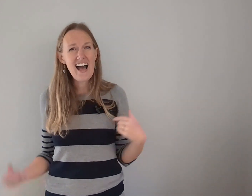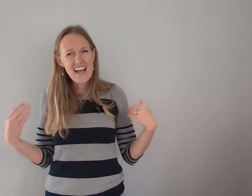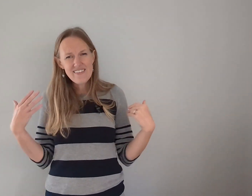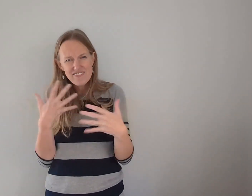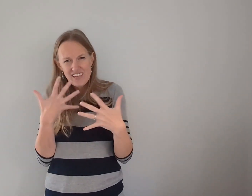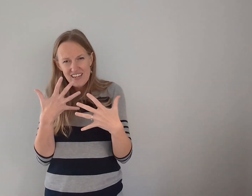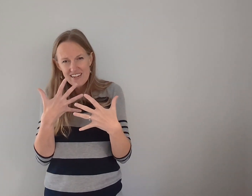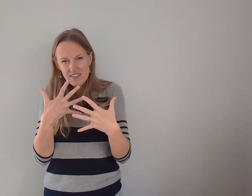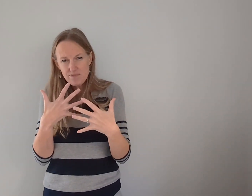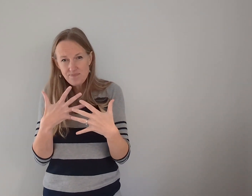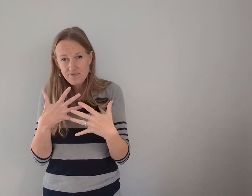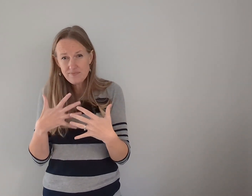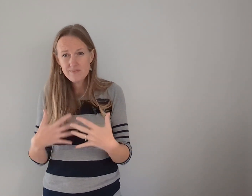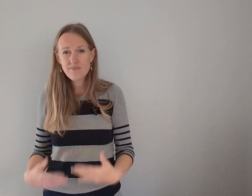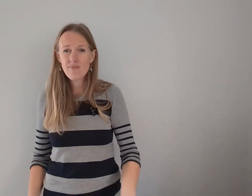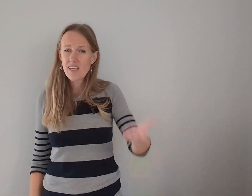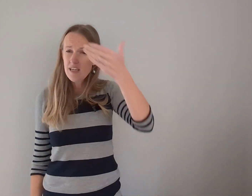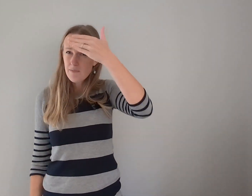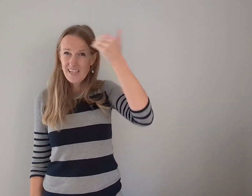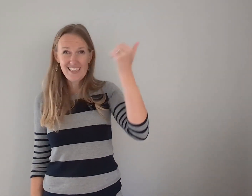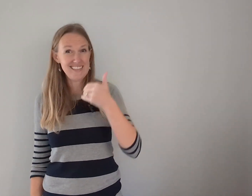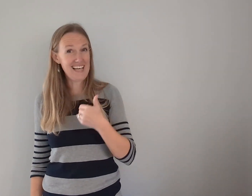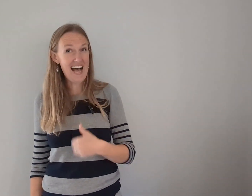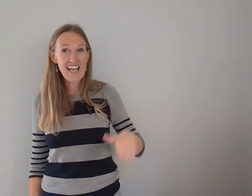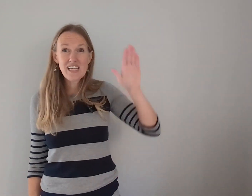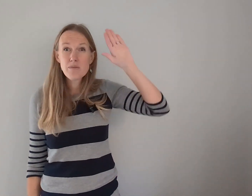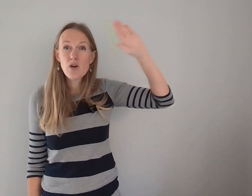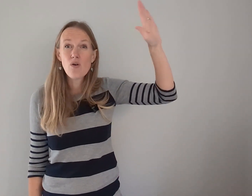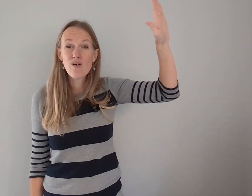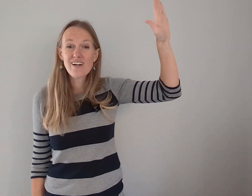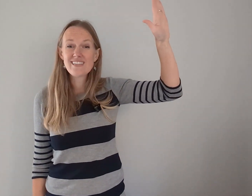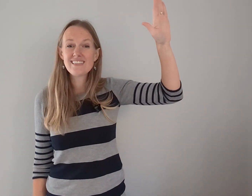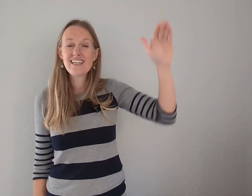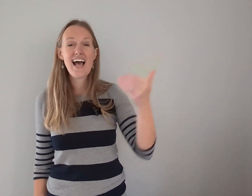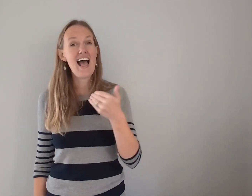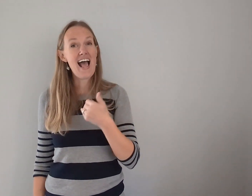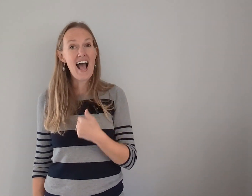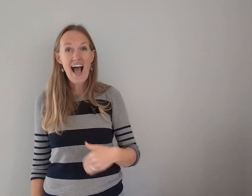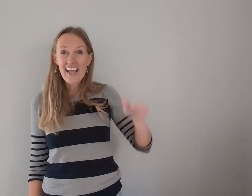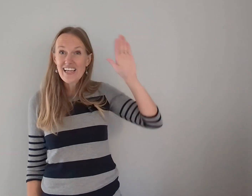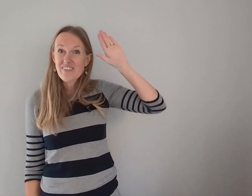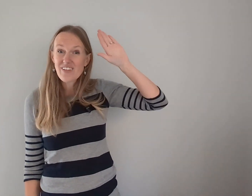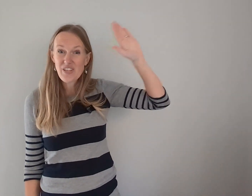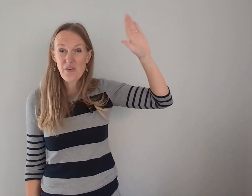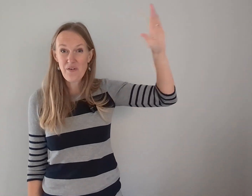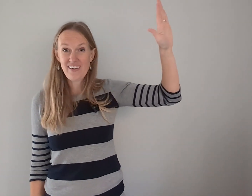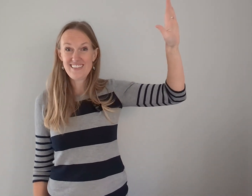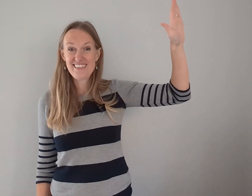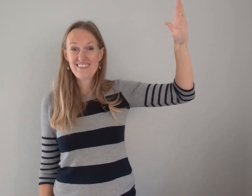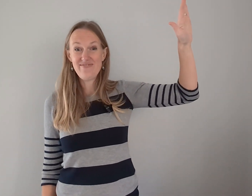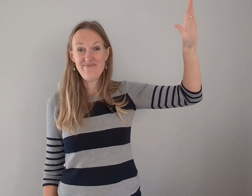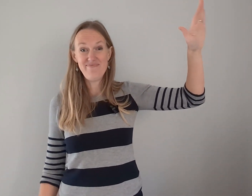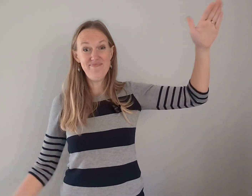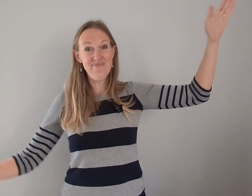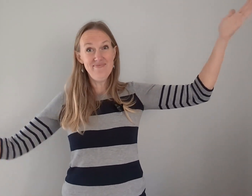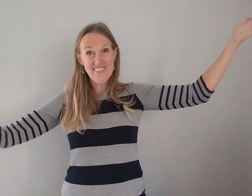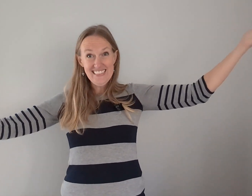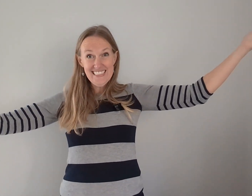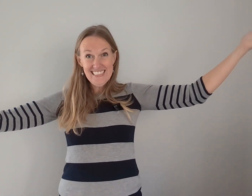I fear? Because I am yours. I am yours.